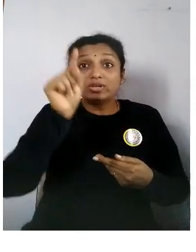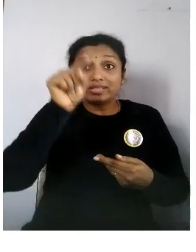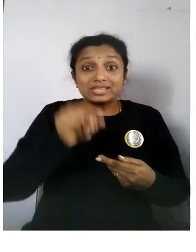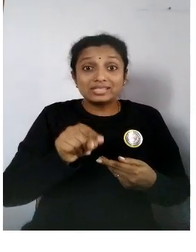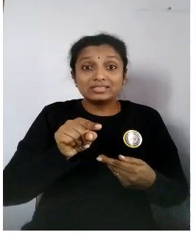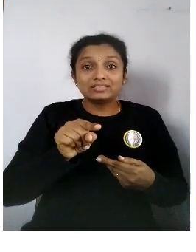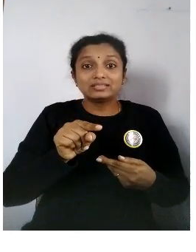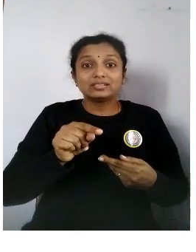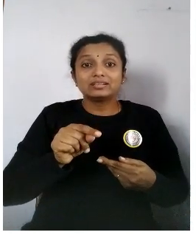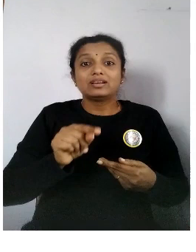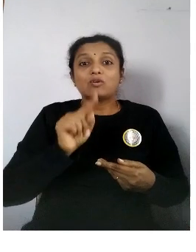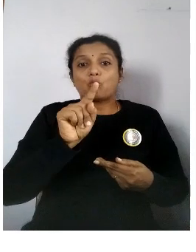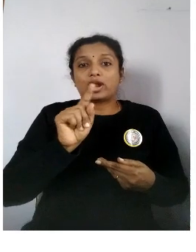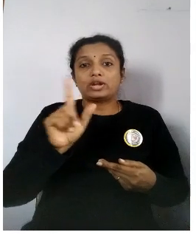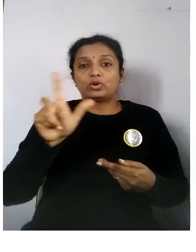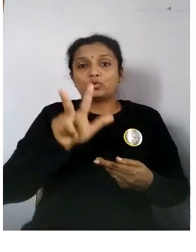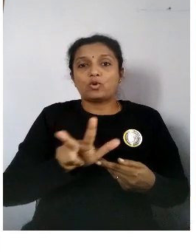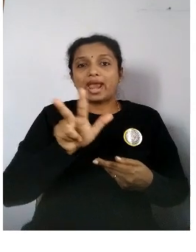by using the